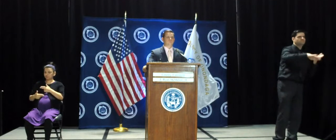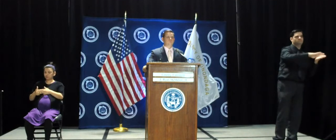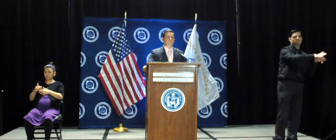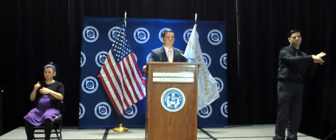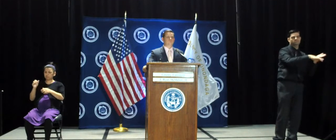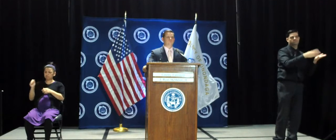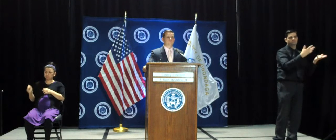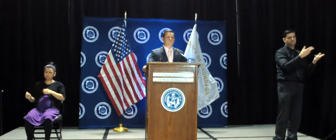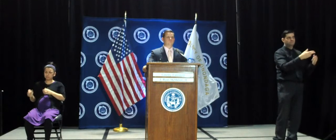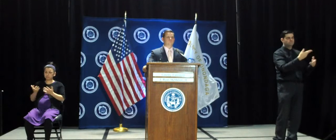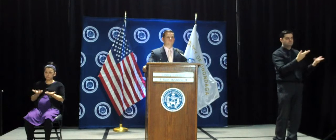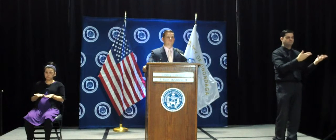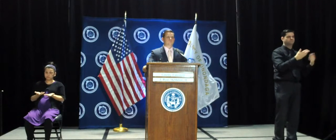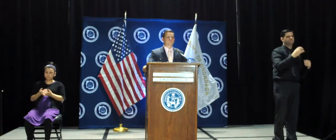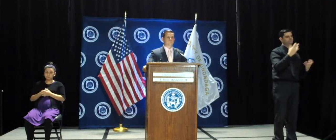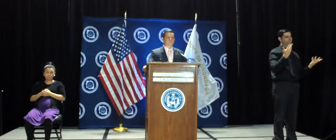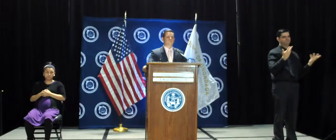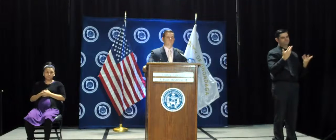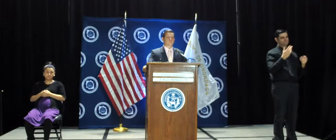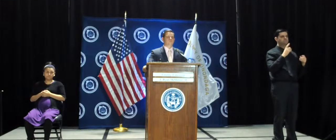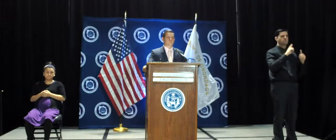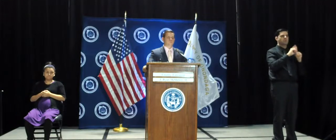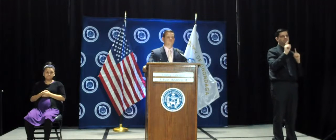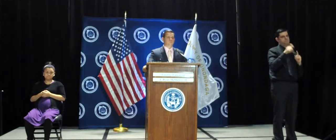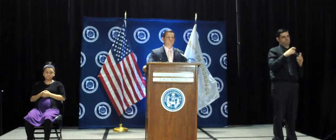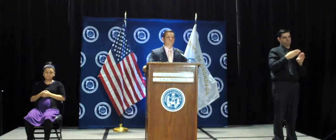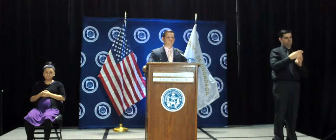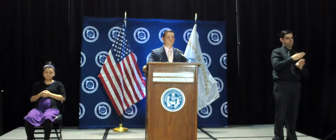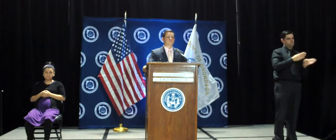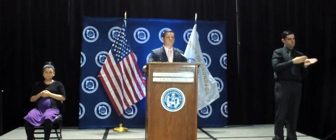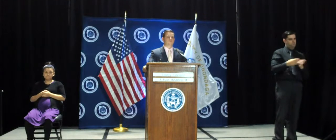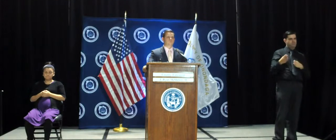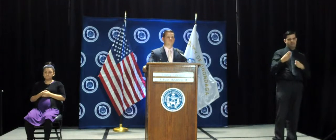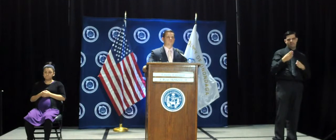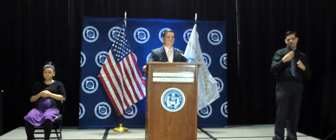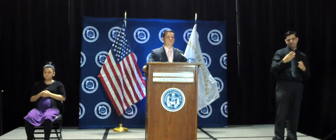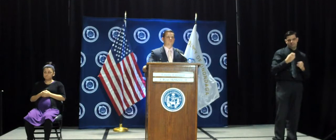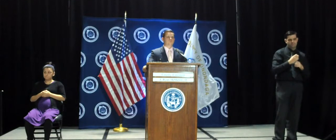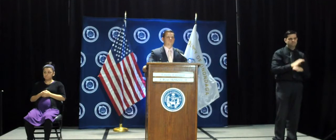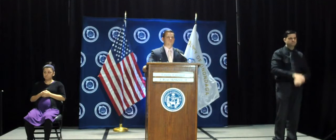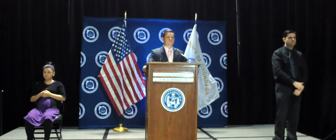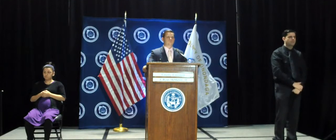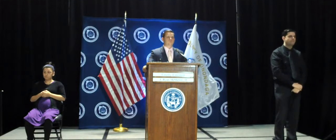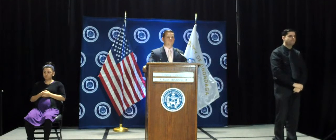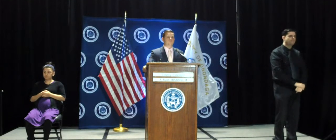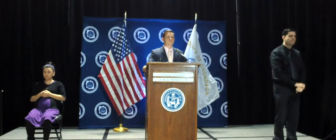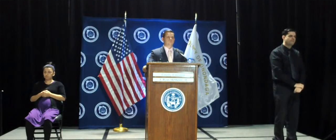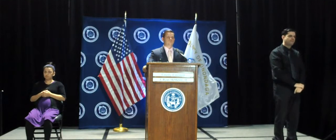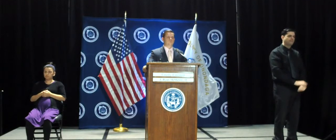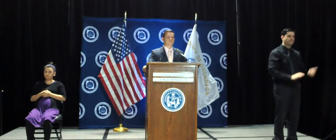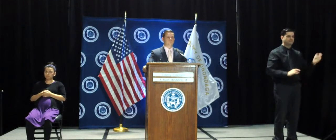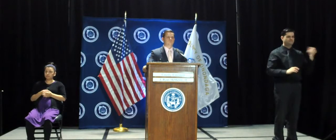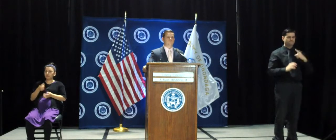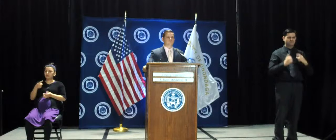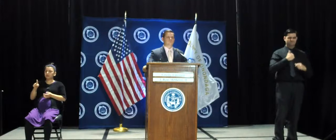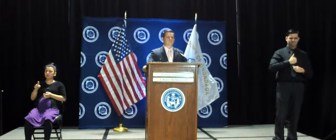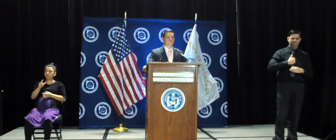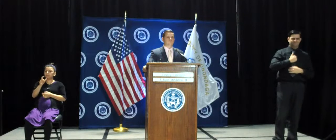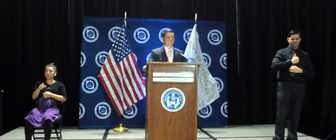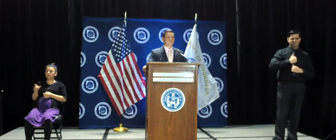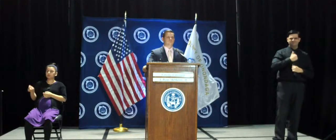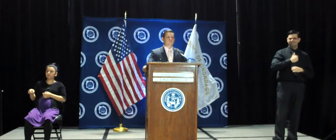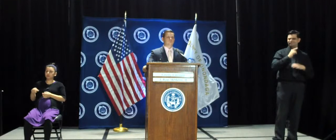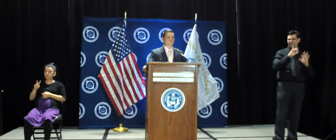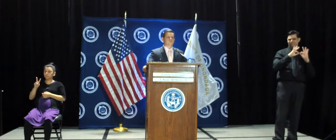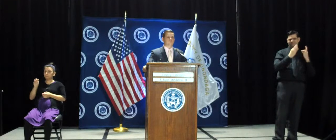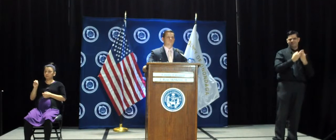up, first of all, condolences to the family of the 20-something-year-old person who passed away. Is your expectation in your conversation with the